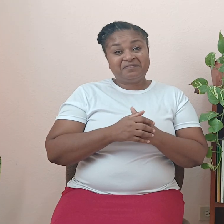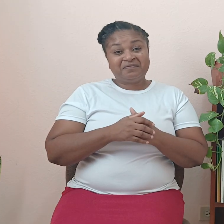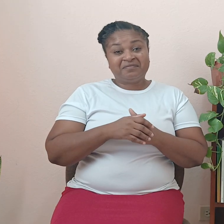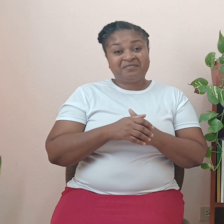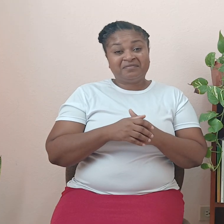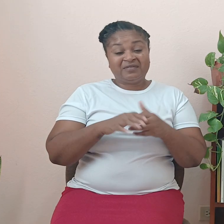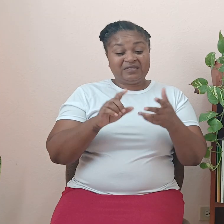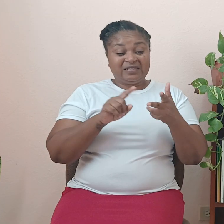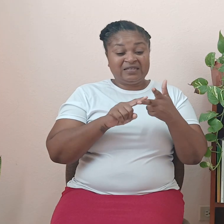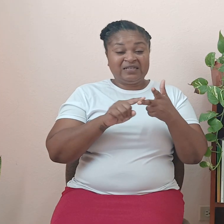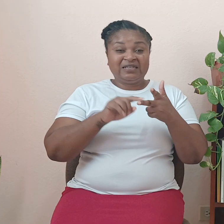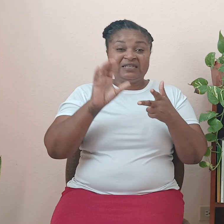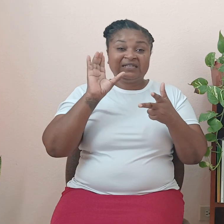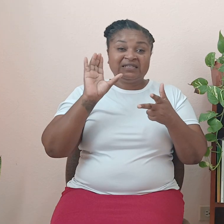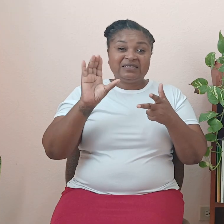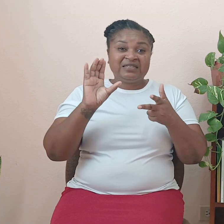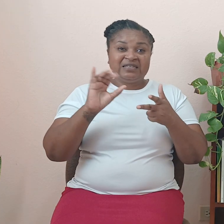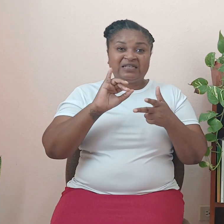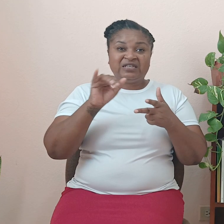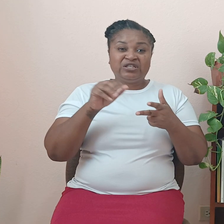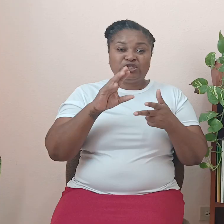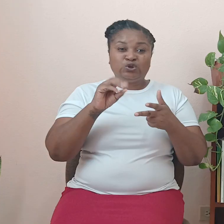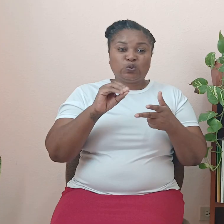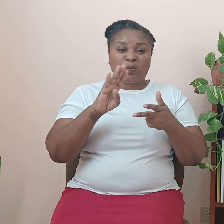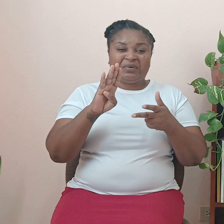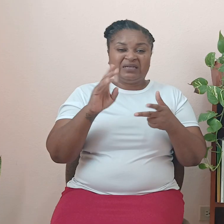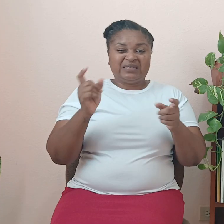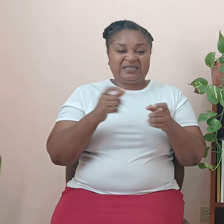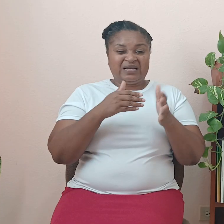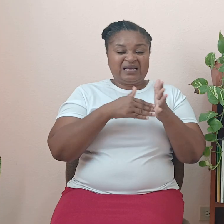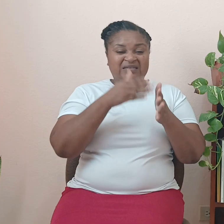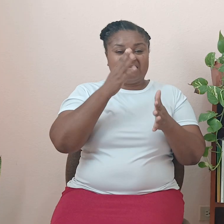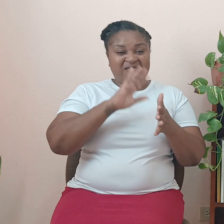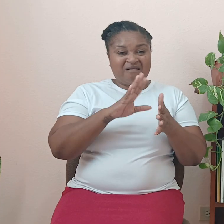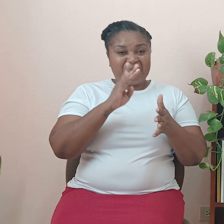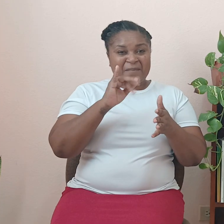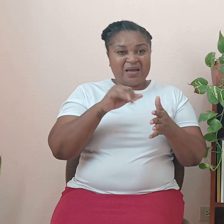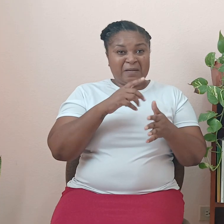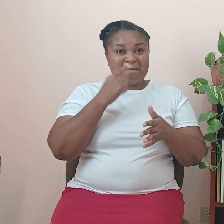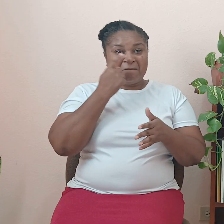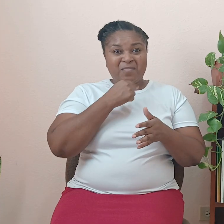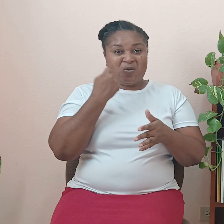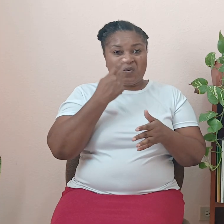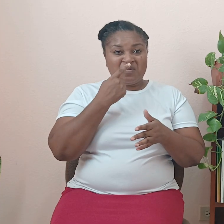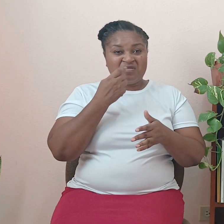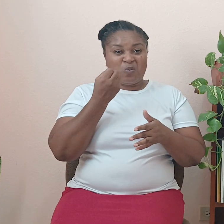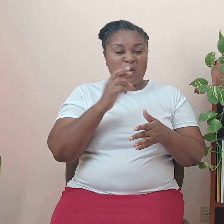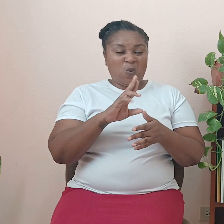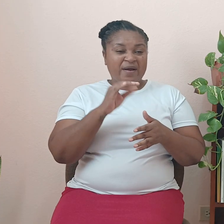C. Job did not sin against God by his mouth or in his heart.